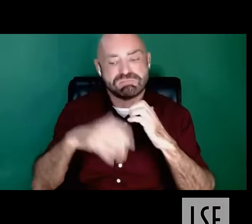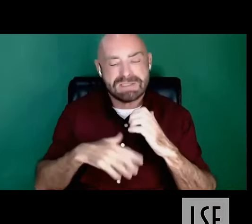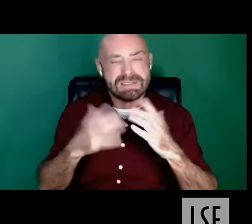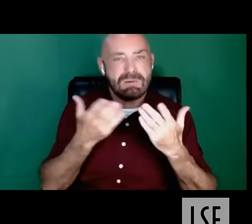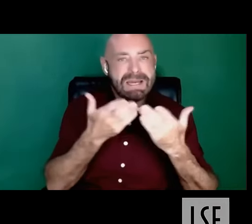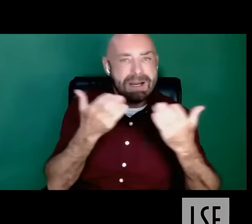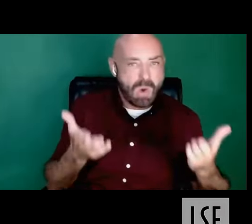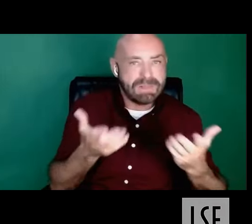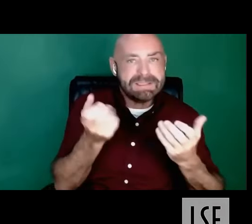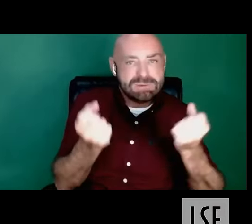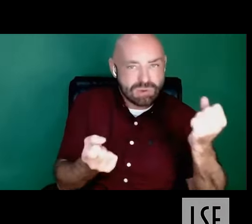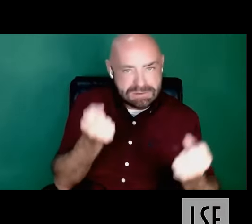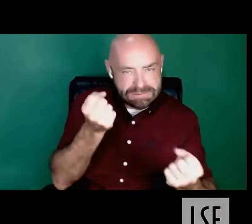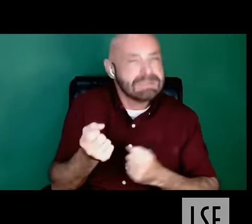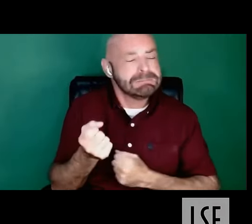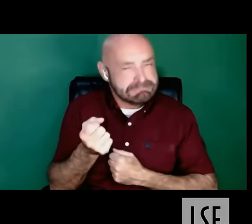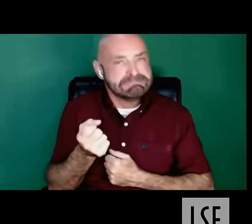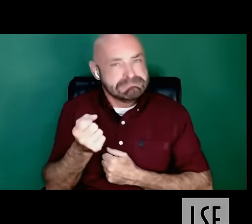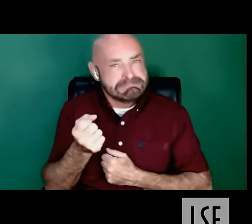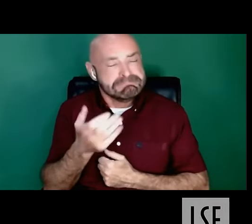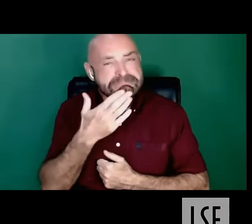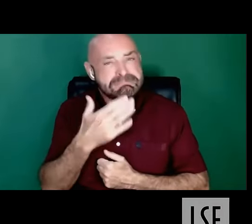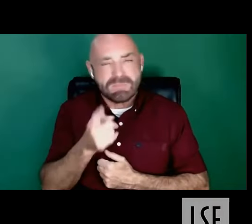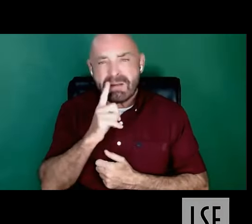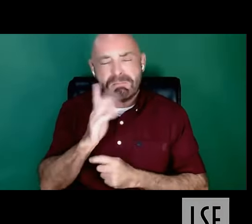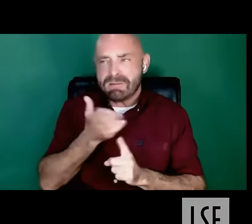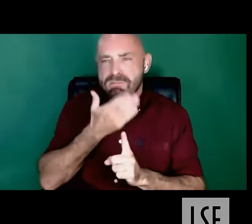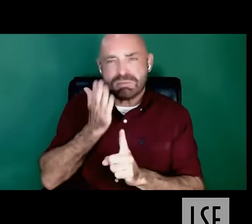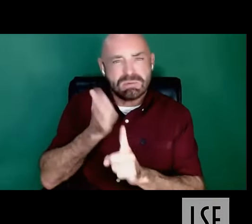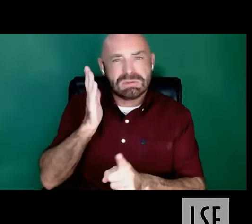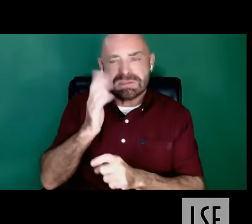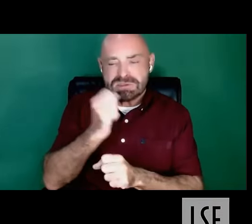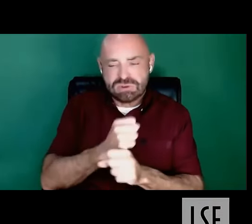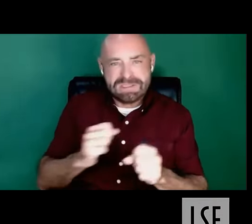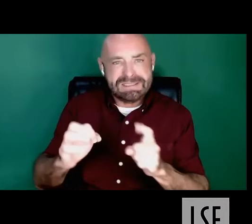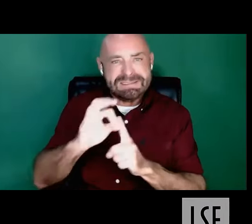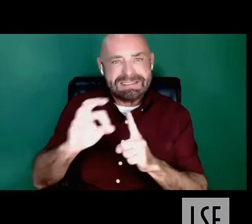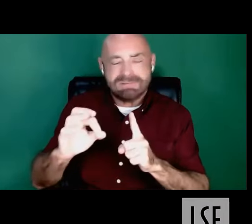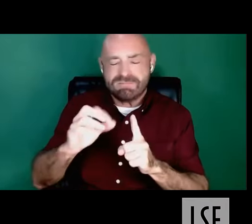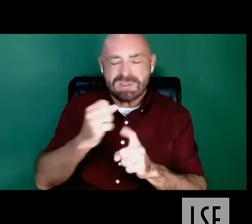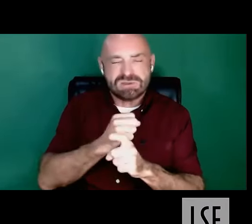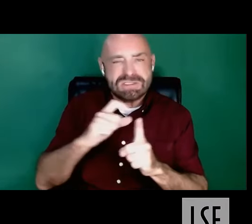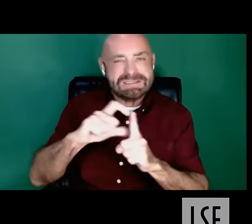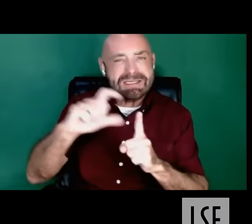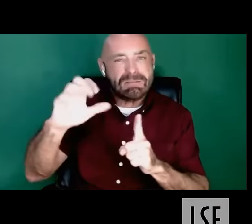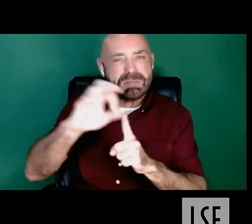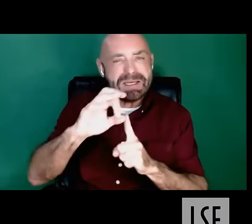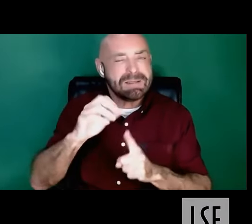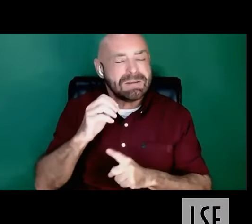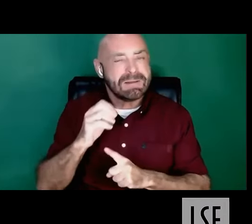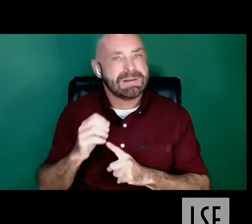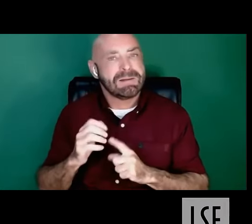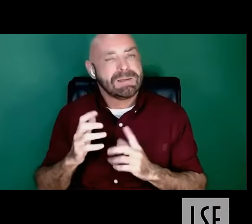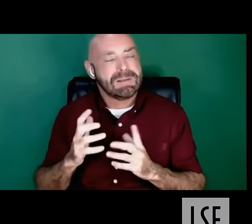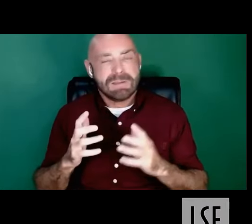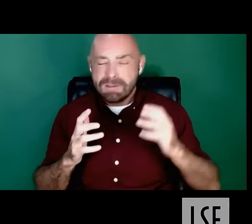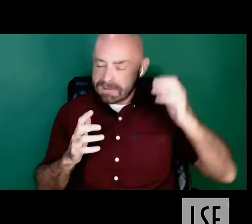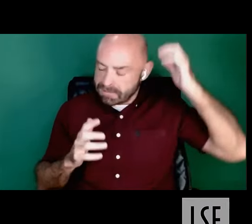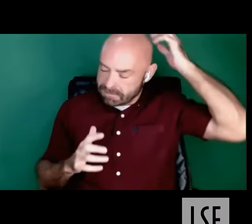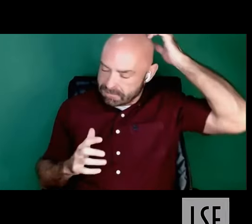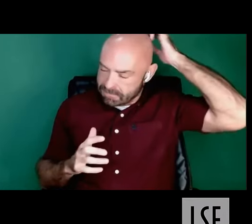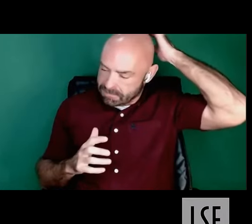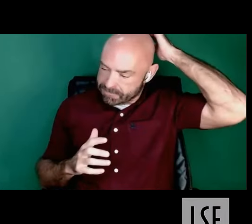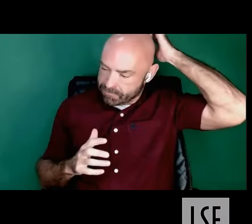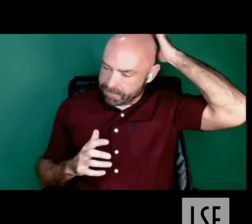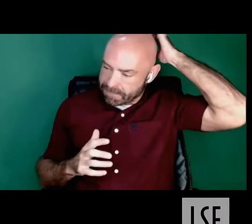justice, but I noted no mention of GDP. So how do we have to change the way we measure